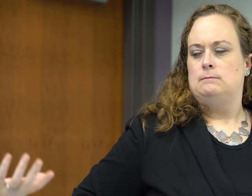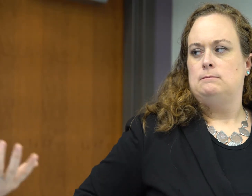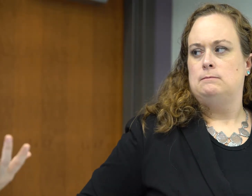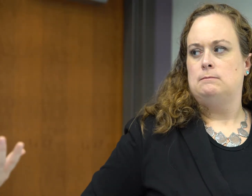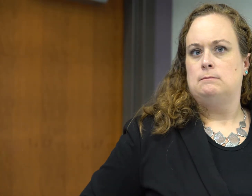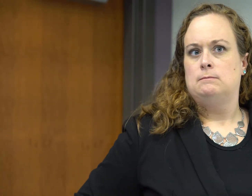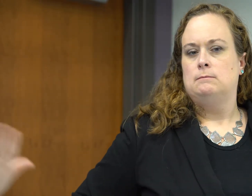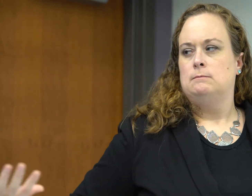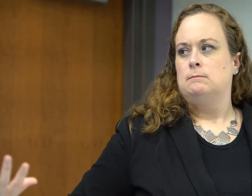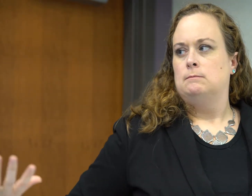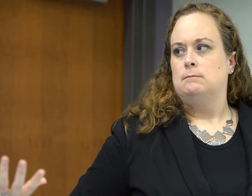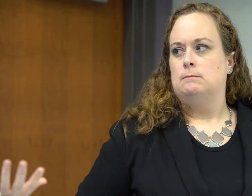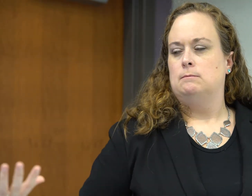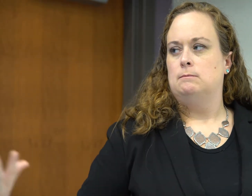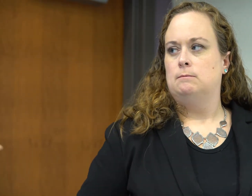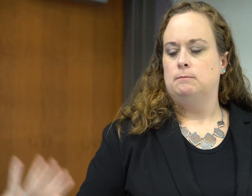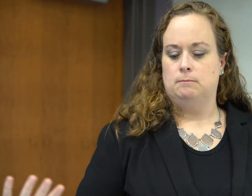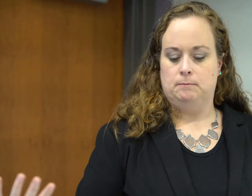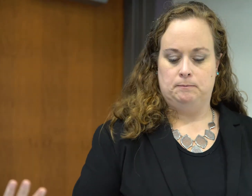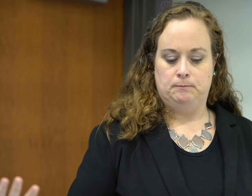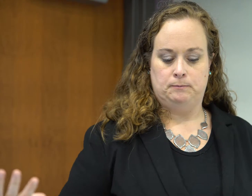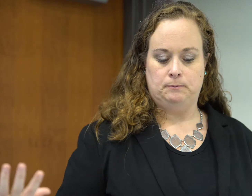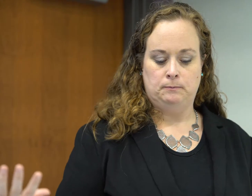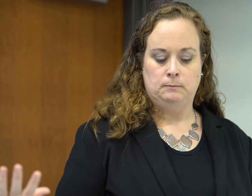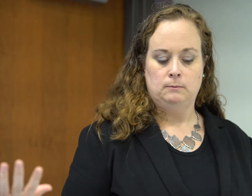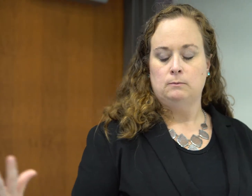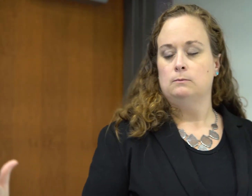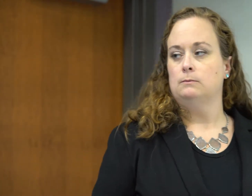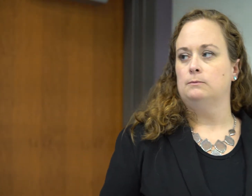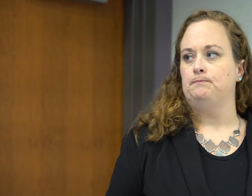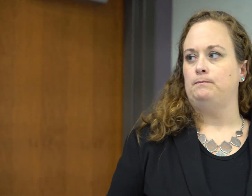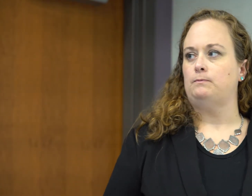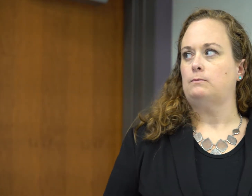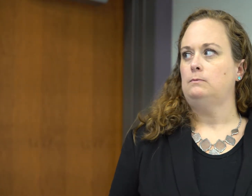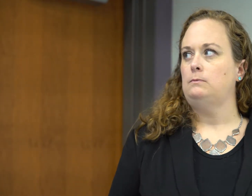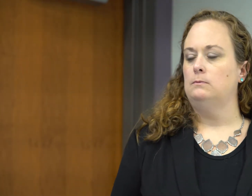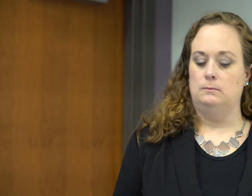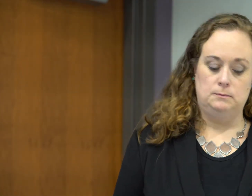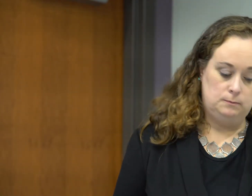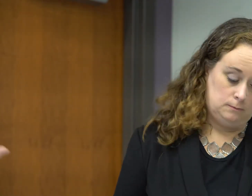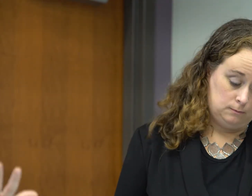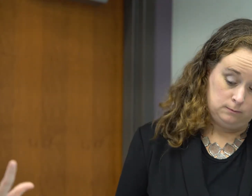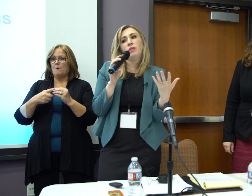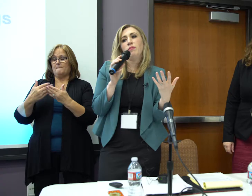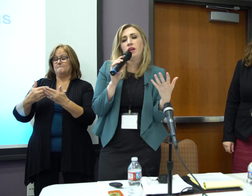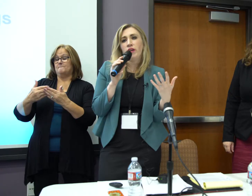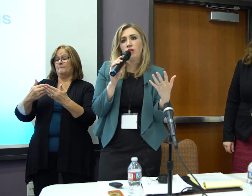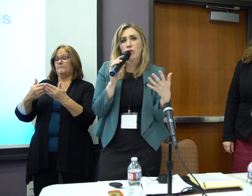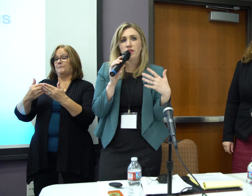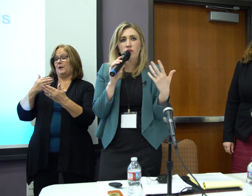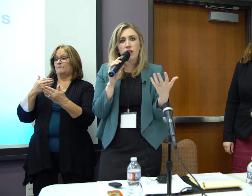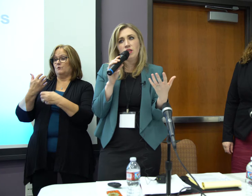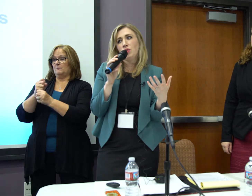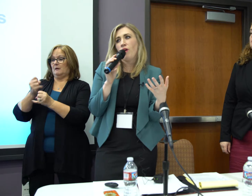did talk to some providers, and maybe everyone does this and it just didn't come up at all of our visits, but about, before somebody made a